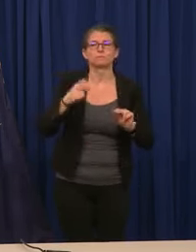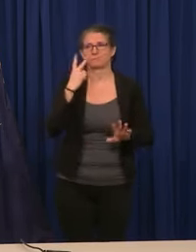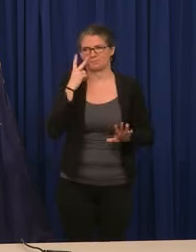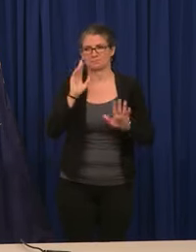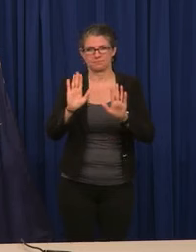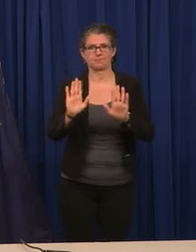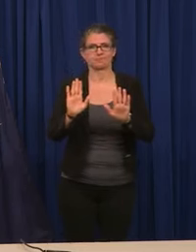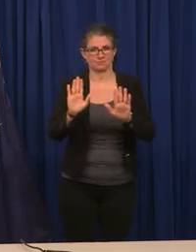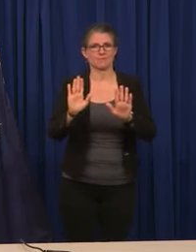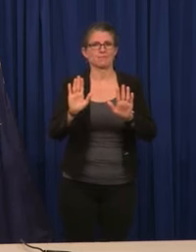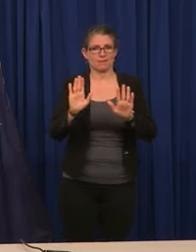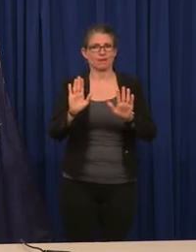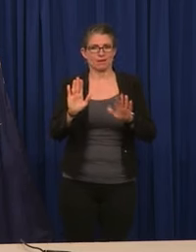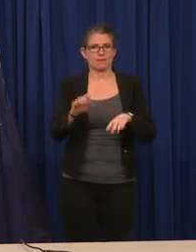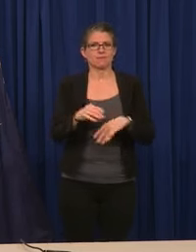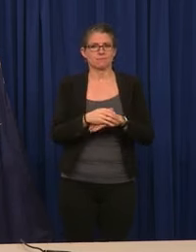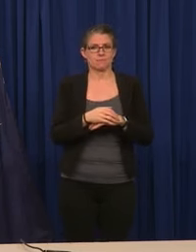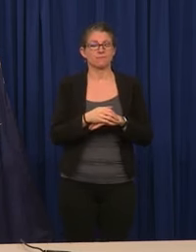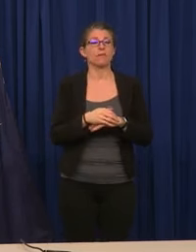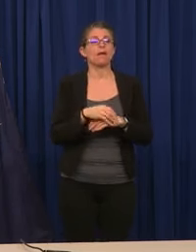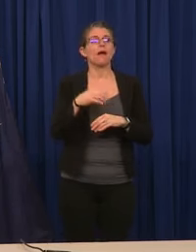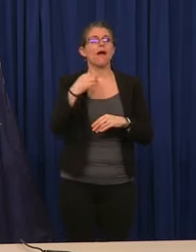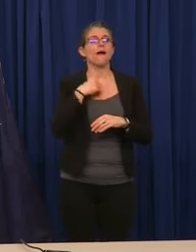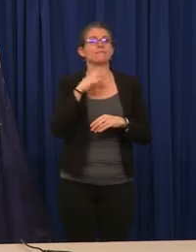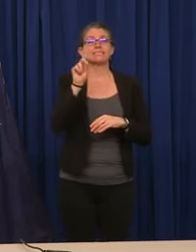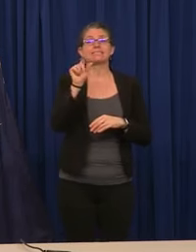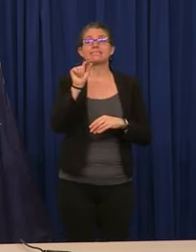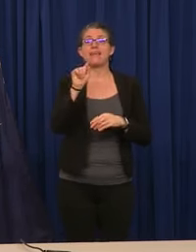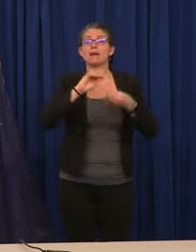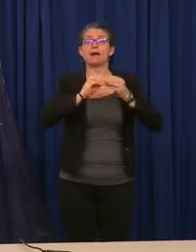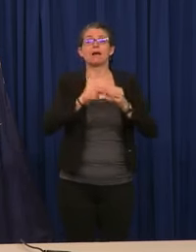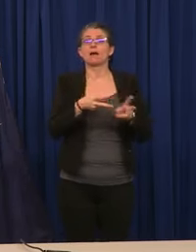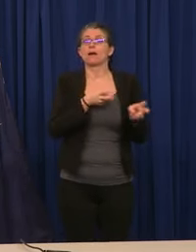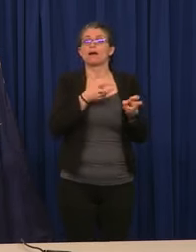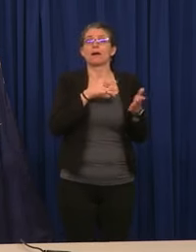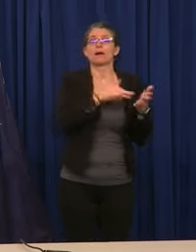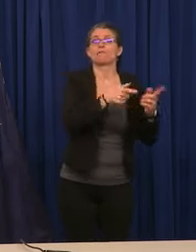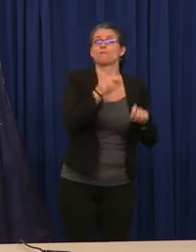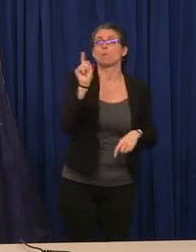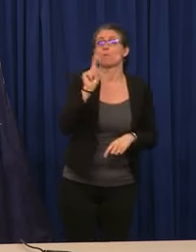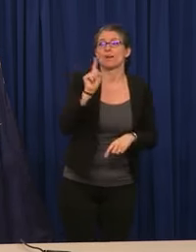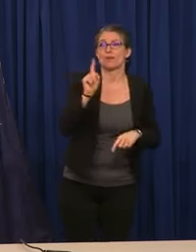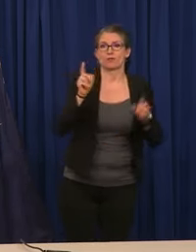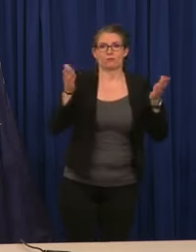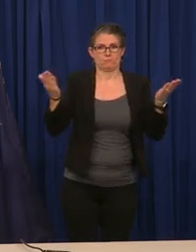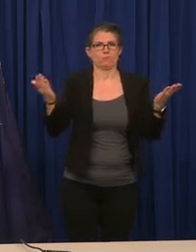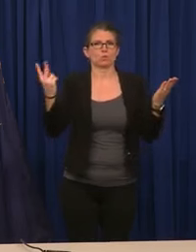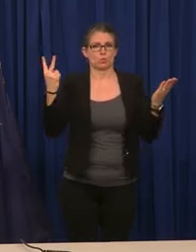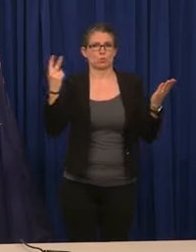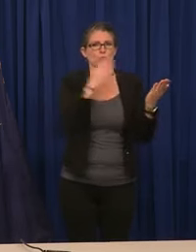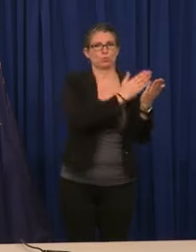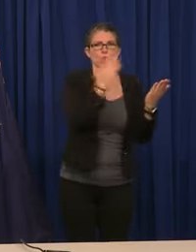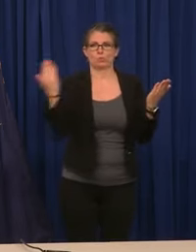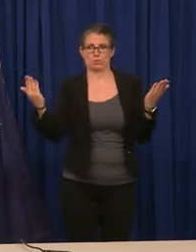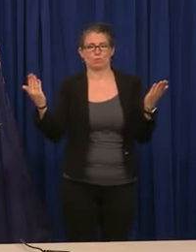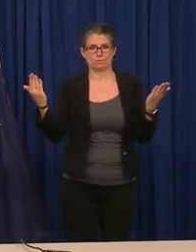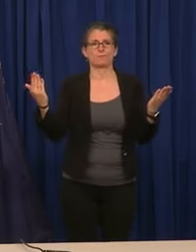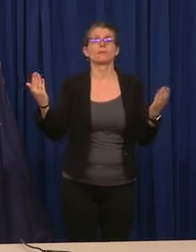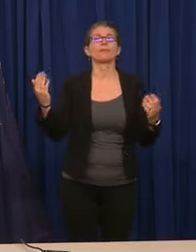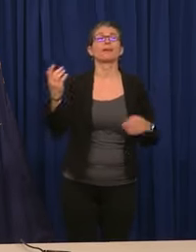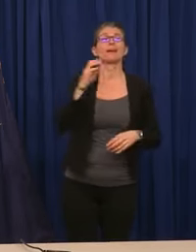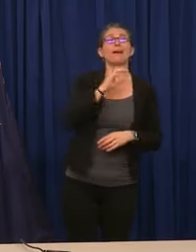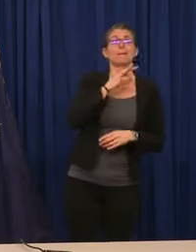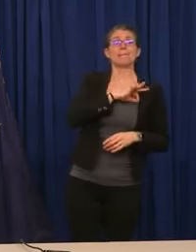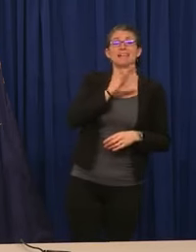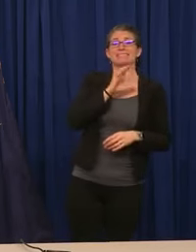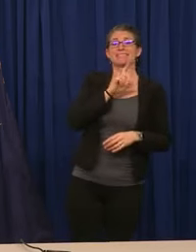not categories of data that we manage, but we look to everything we can to try to get a sense of what's going on. And those two sources of